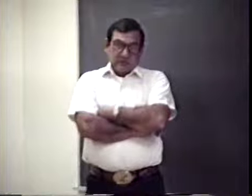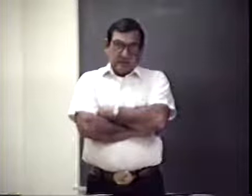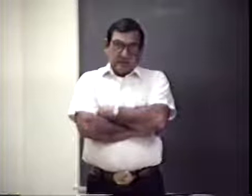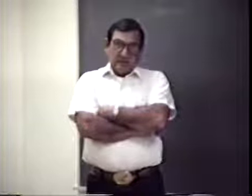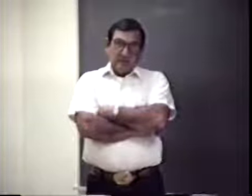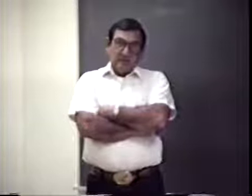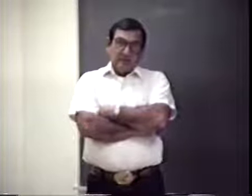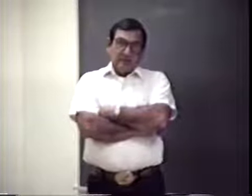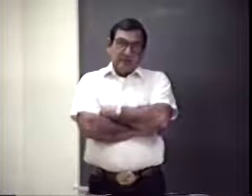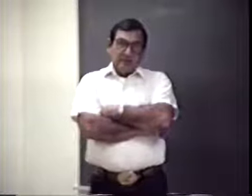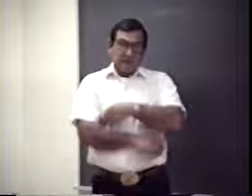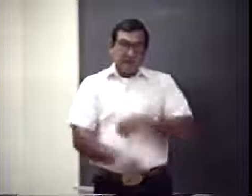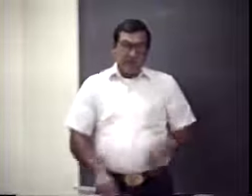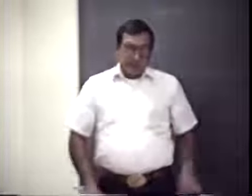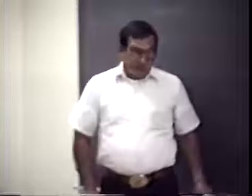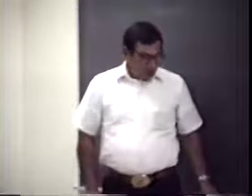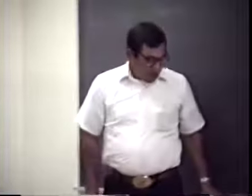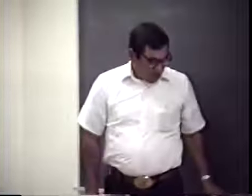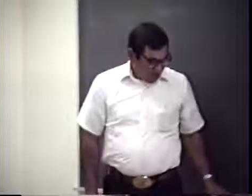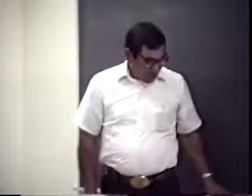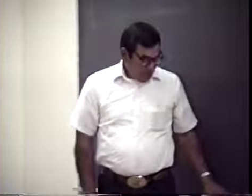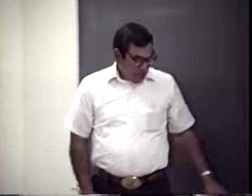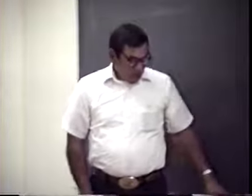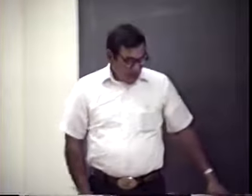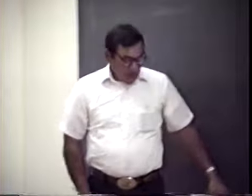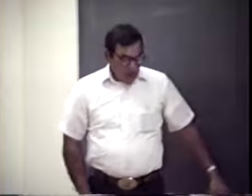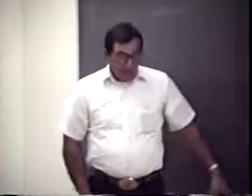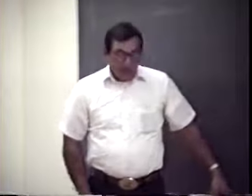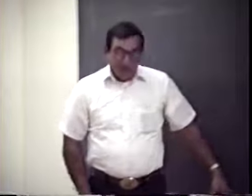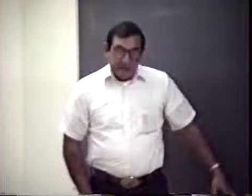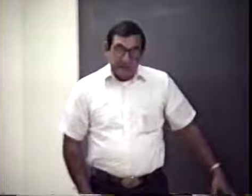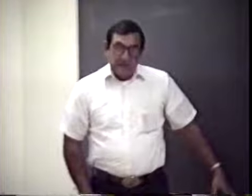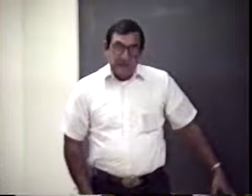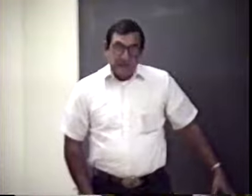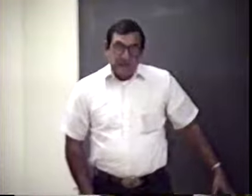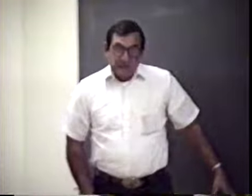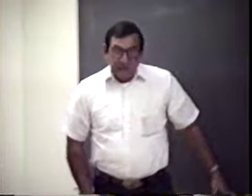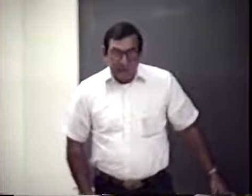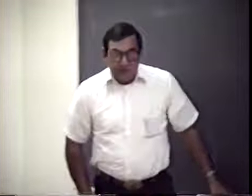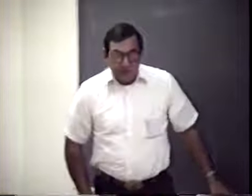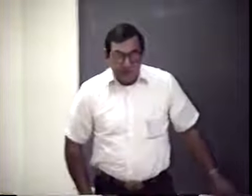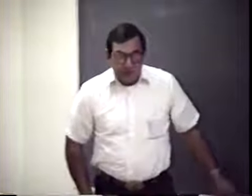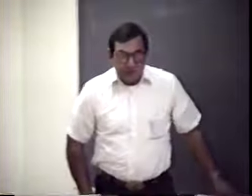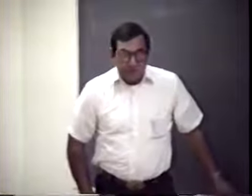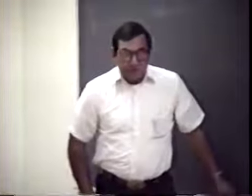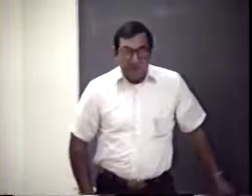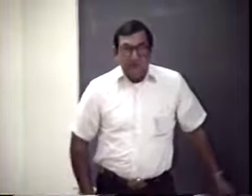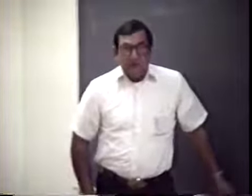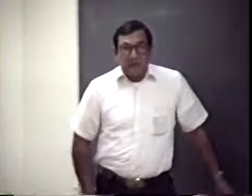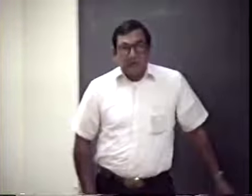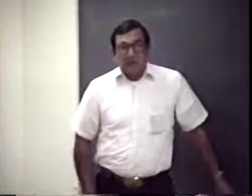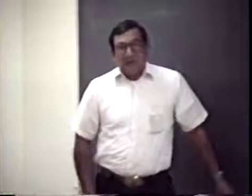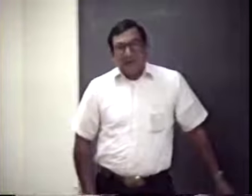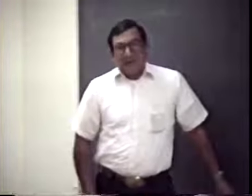I never learned my Indian language because at the time I was born, it was forbidden to talk